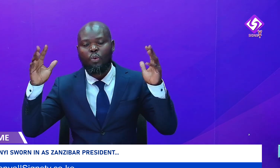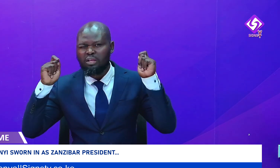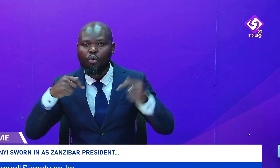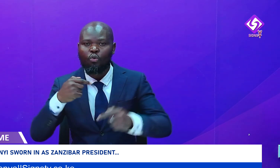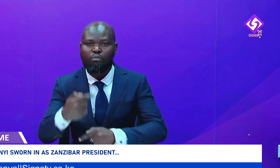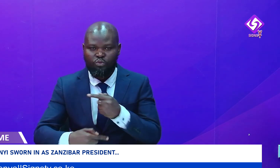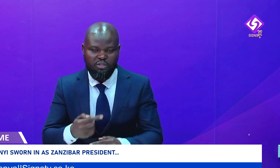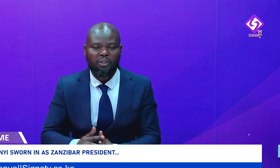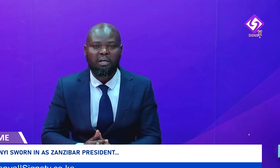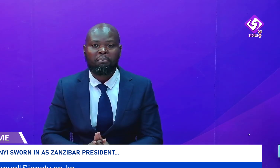process.